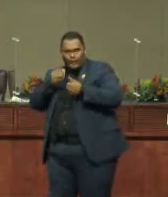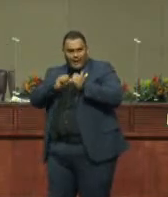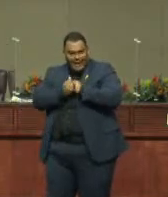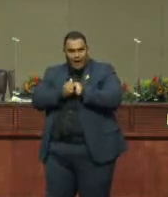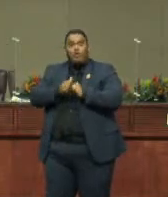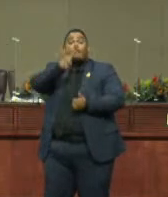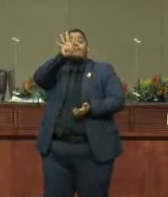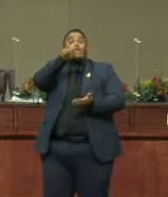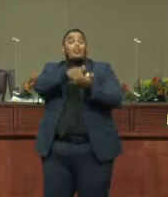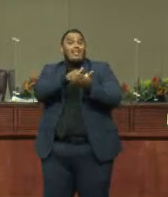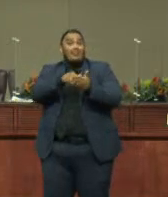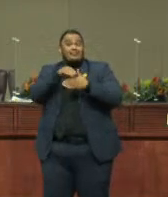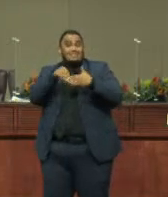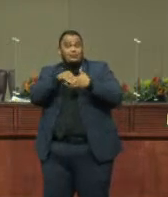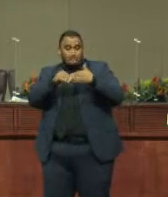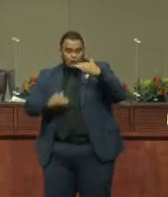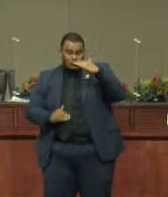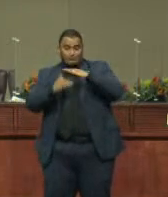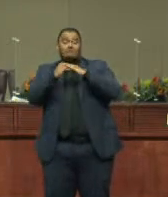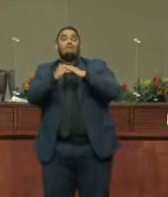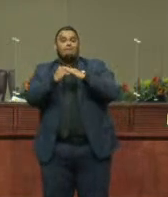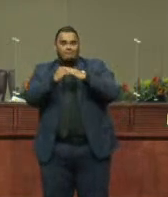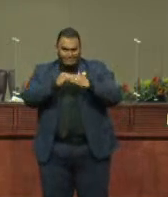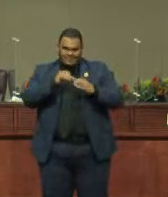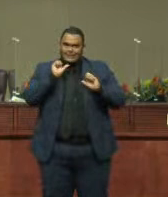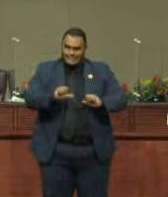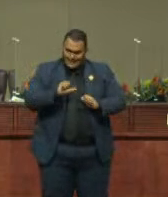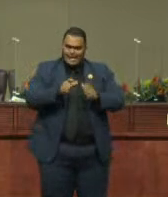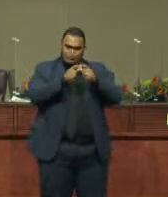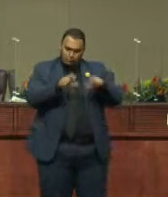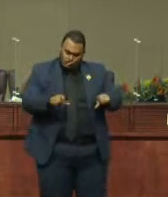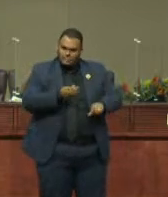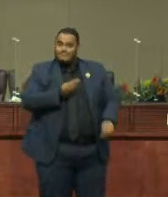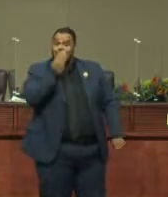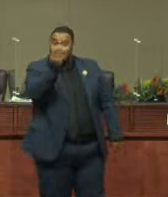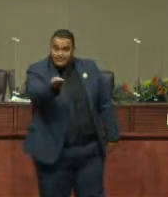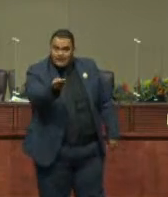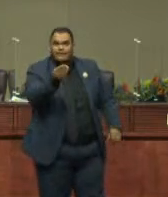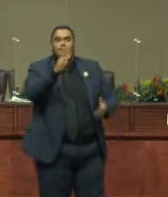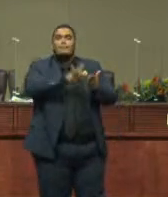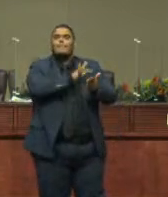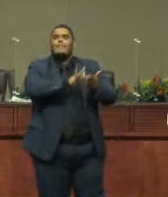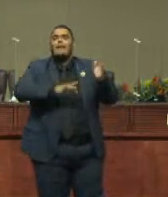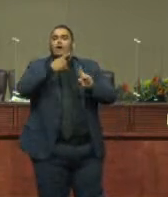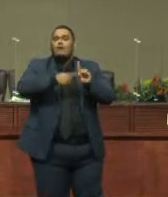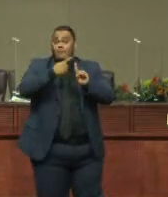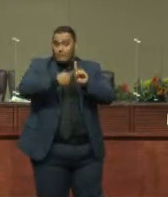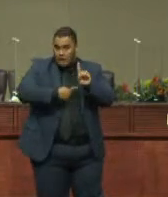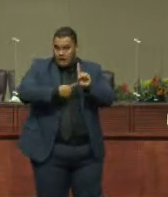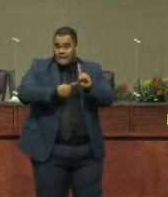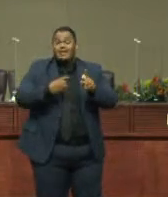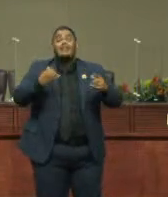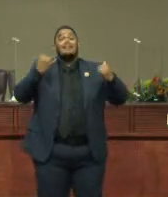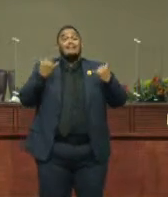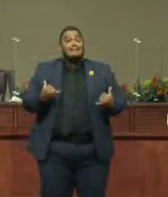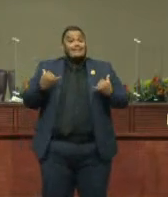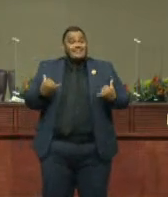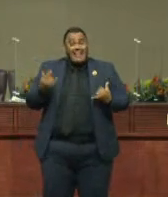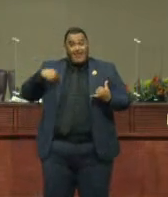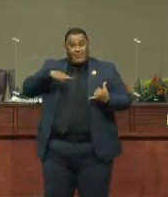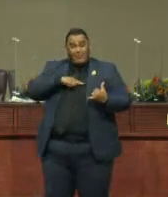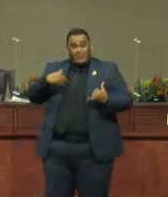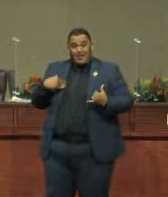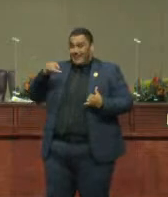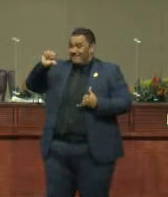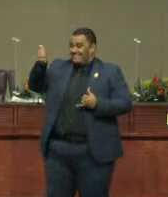household. We have $10 million remaining. We have until December the 30th of this year to expend the dollars